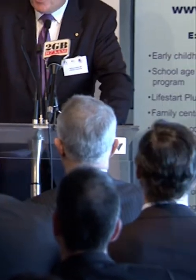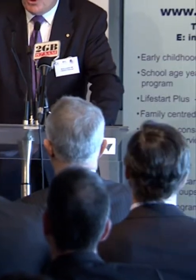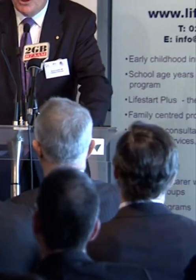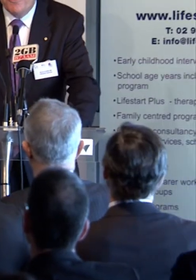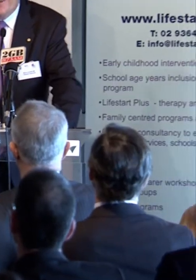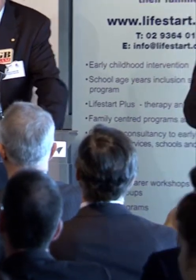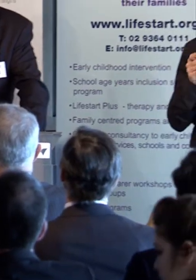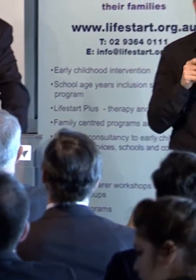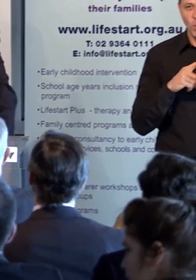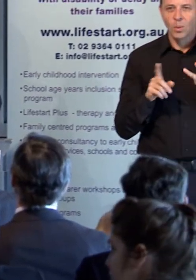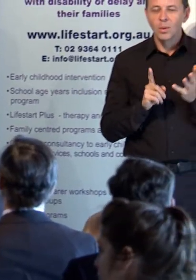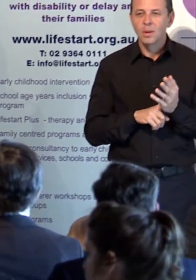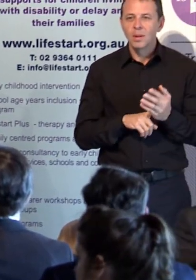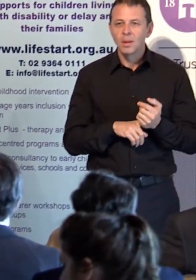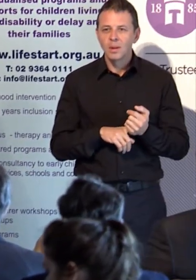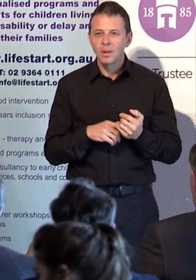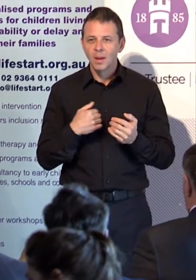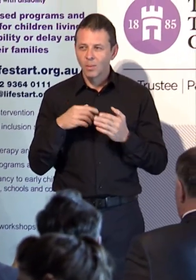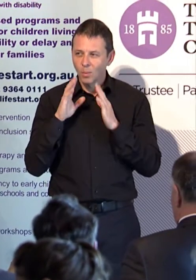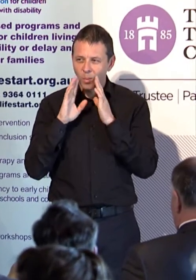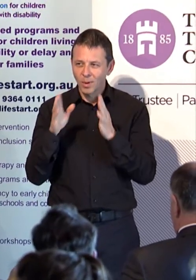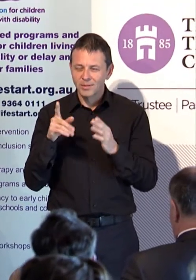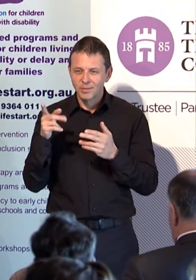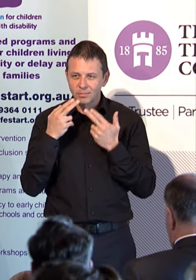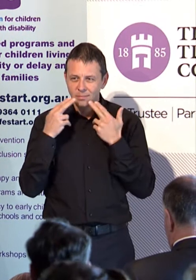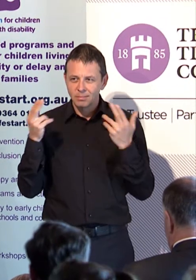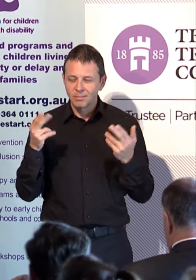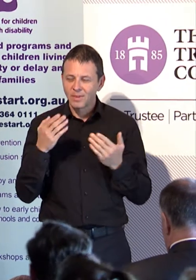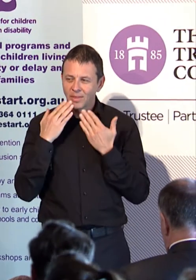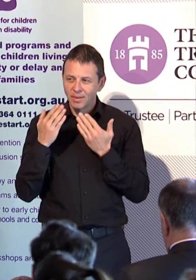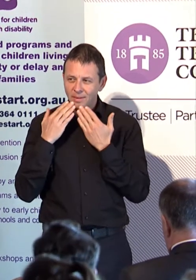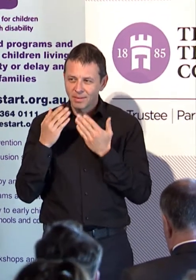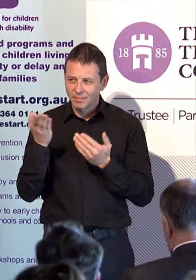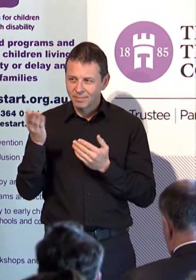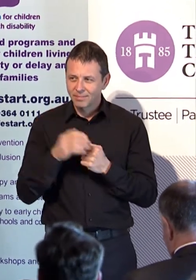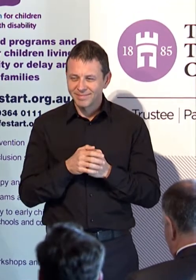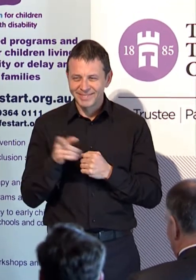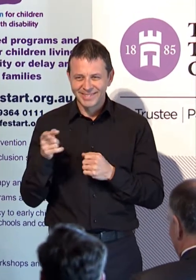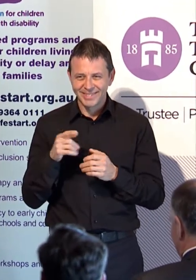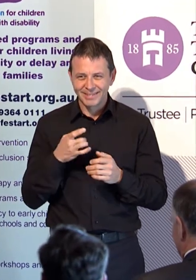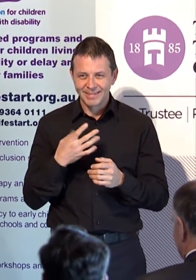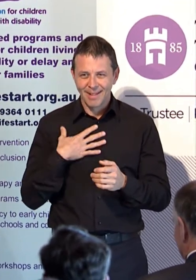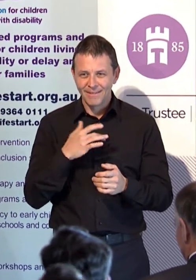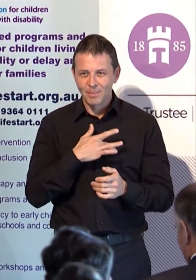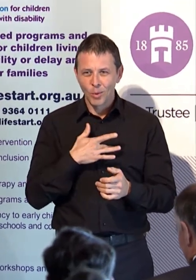Thanks, Paul. How wonderful was that? Thank you so much. I must say, I've got tears in my eyes.